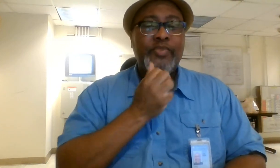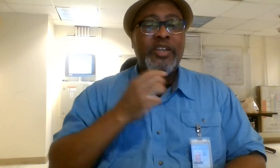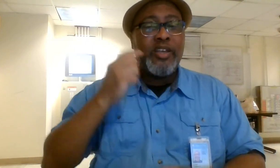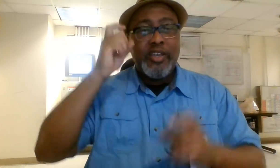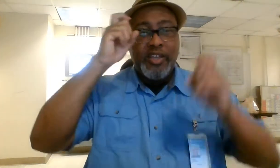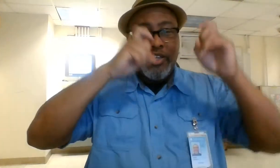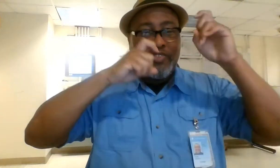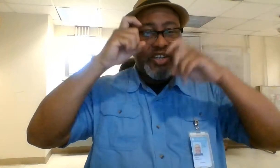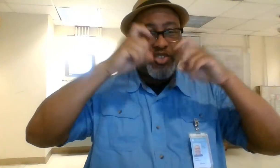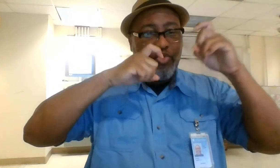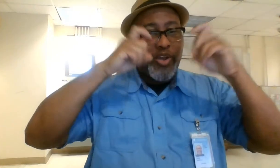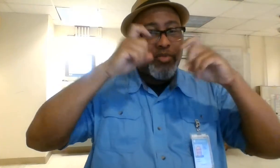is facial grammar.